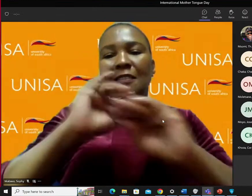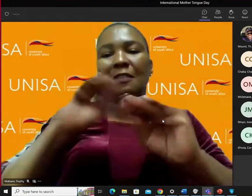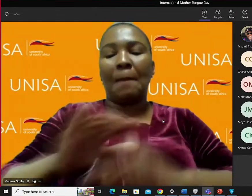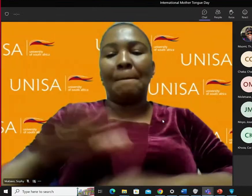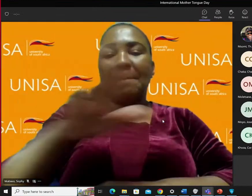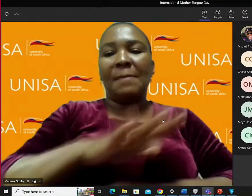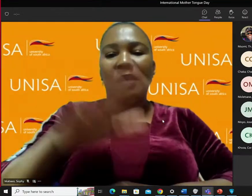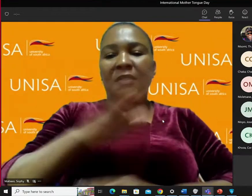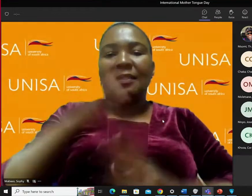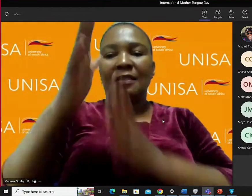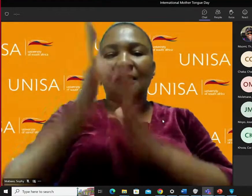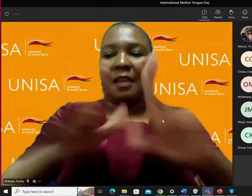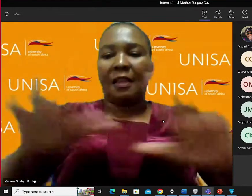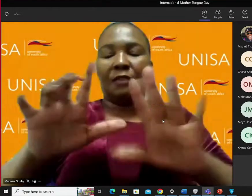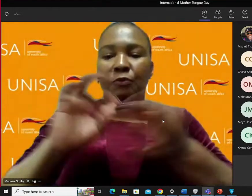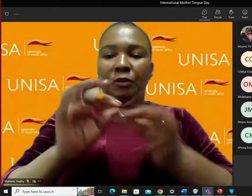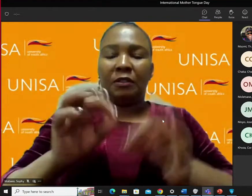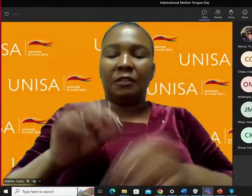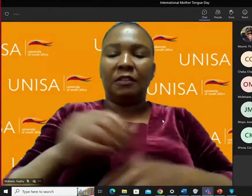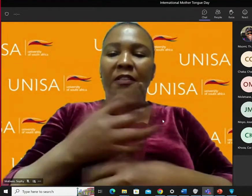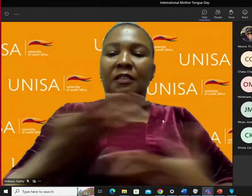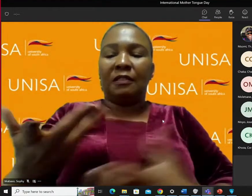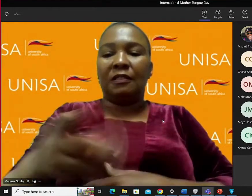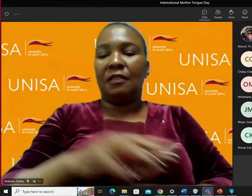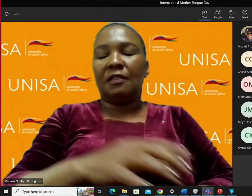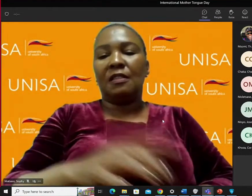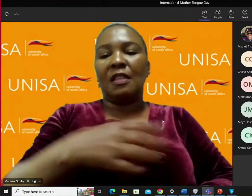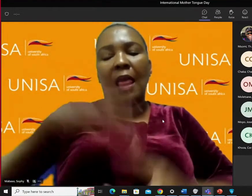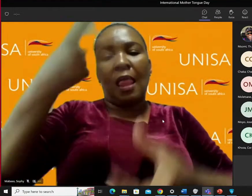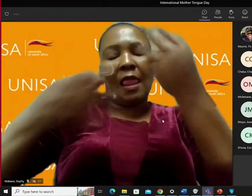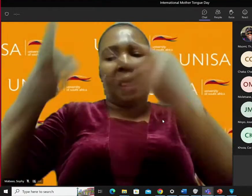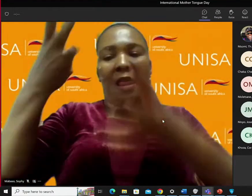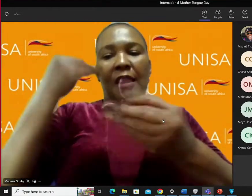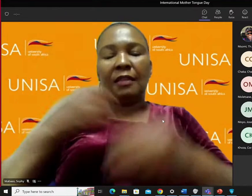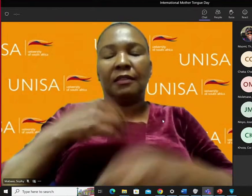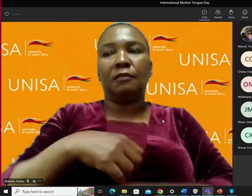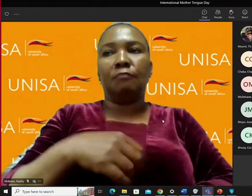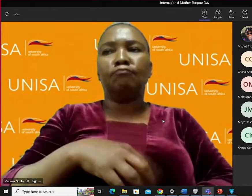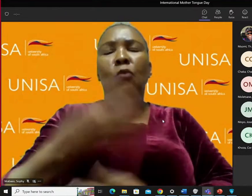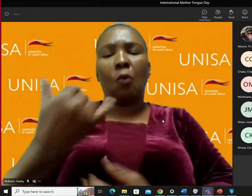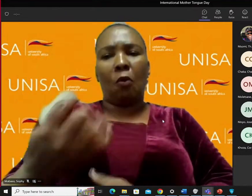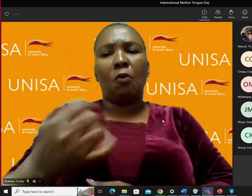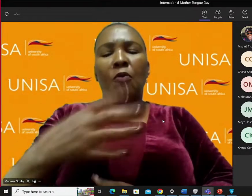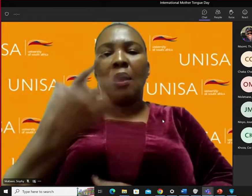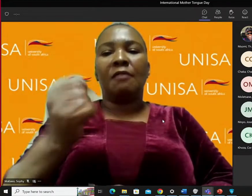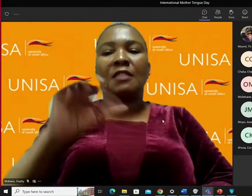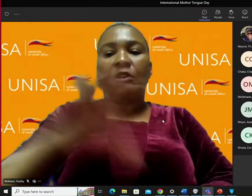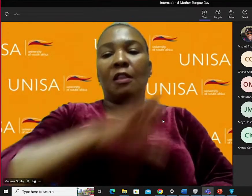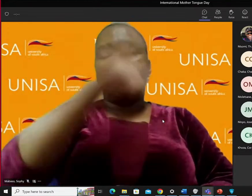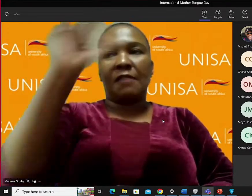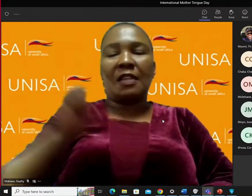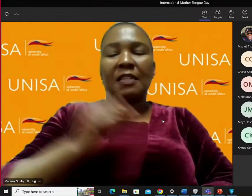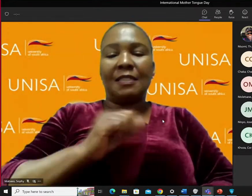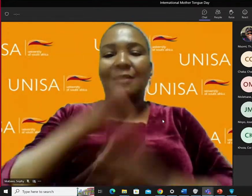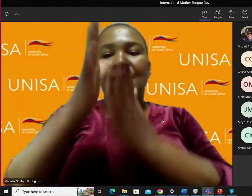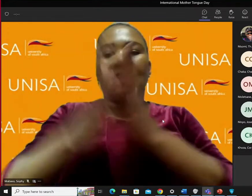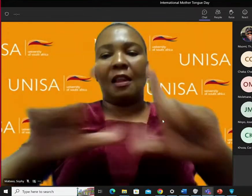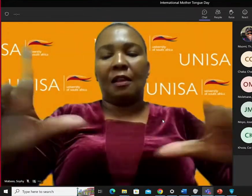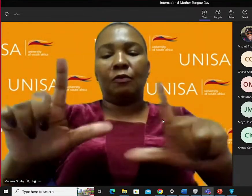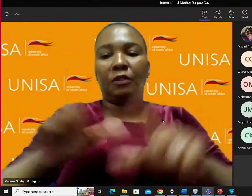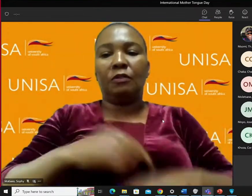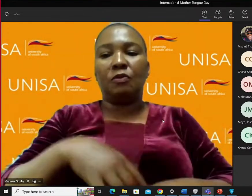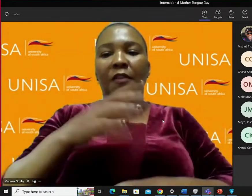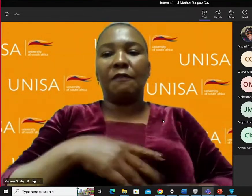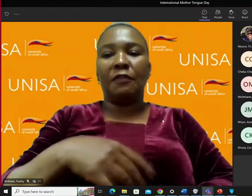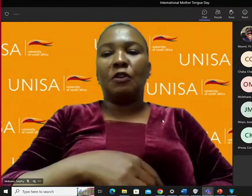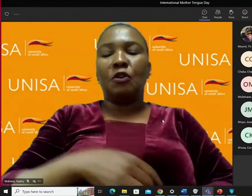sign languages. So that is where I've learned that we have South African sign language, and we also have the European one and also